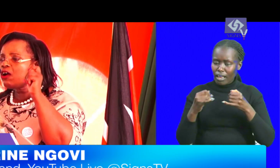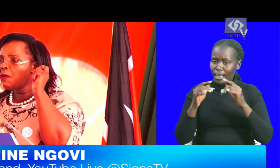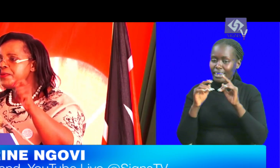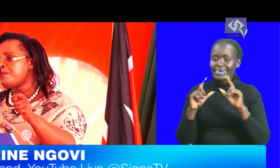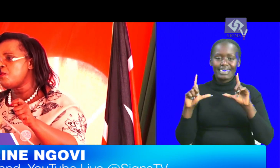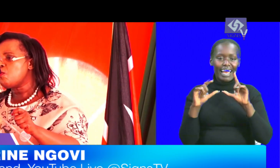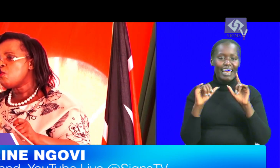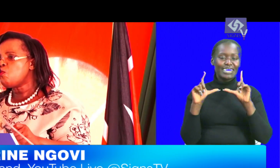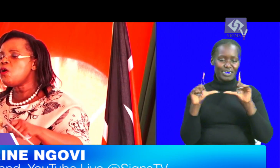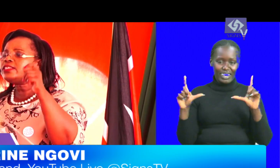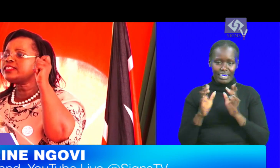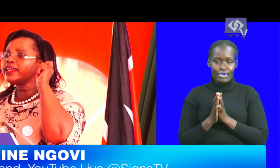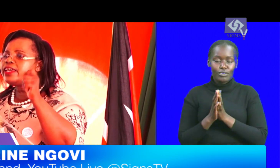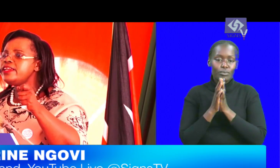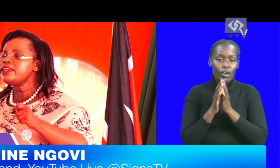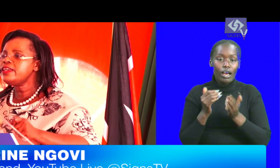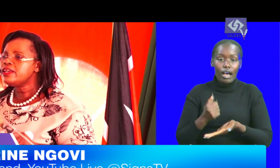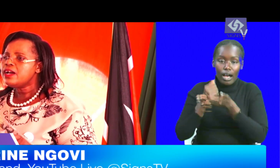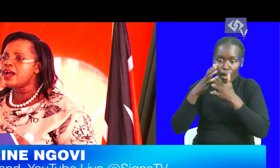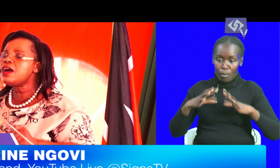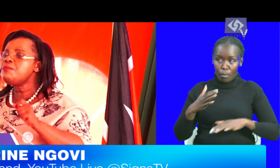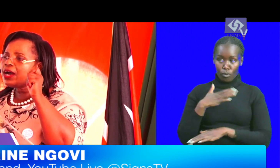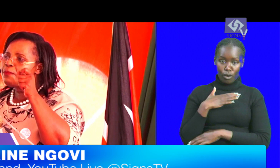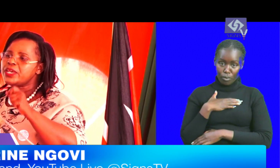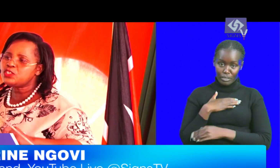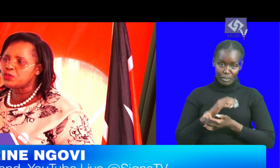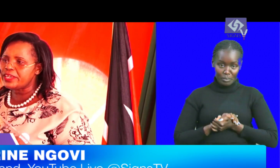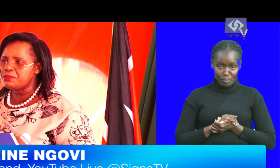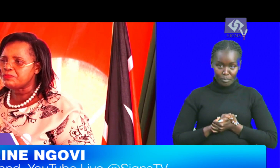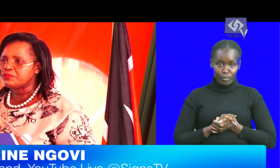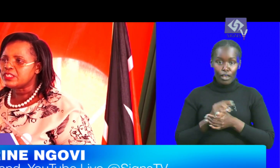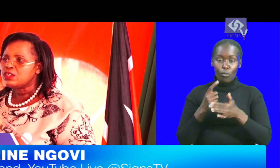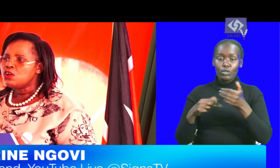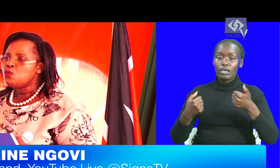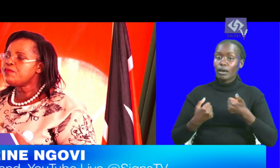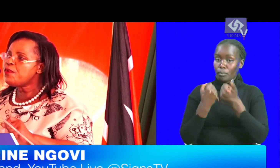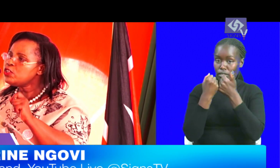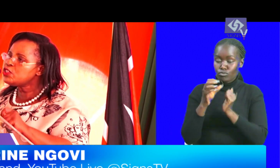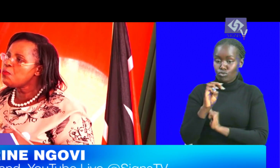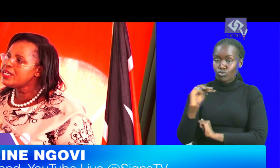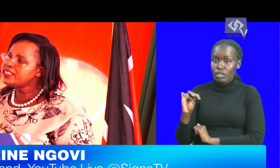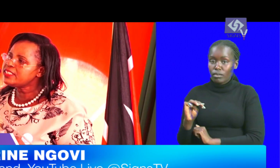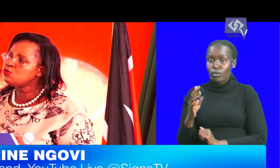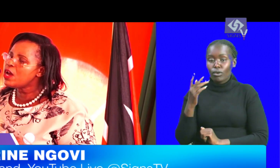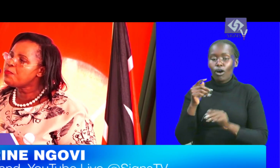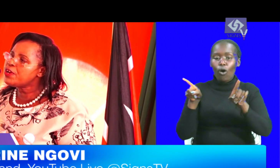our people once any harm happens to them. We've also budgeted